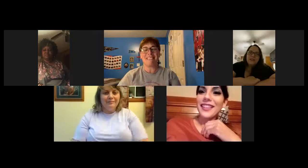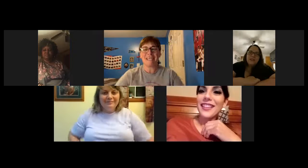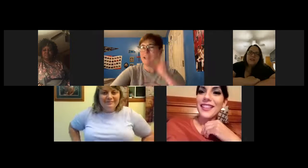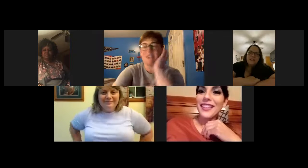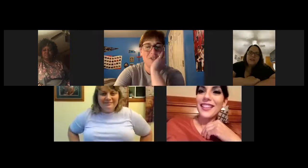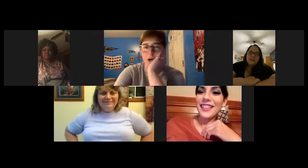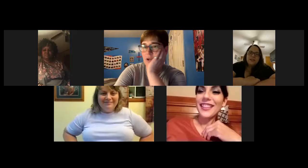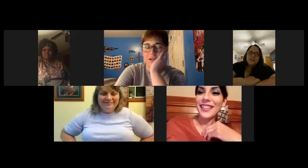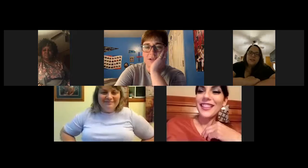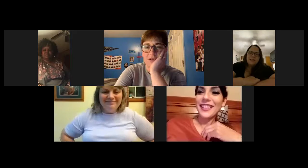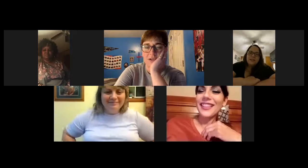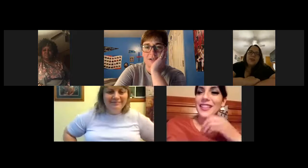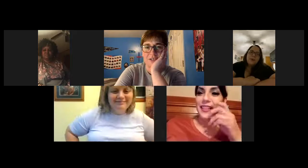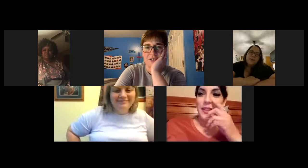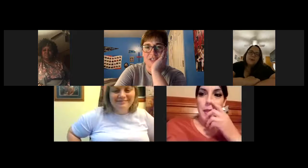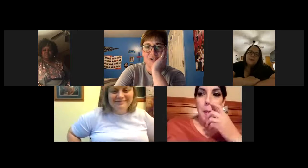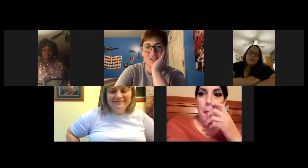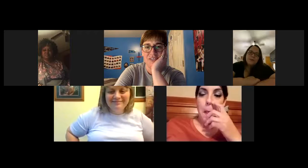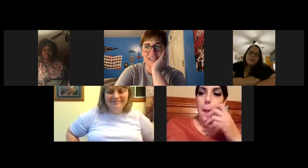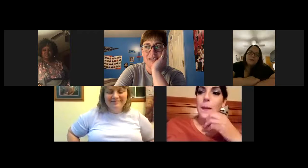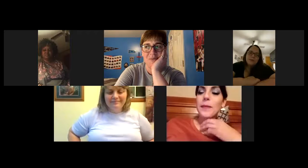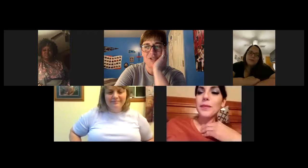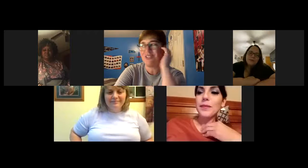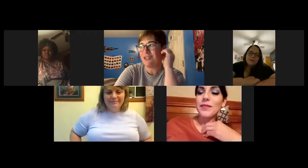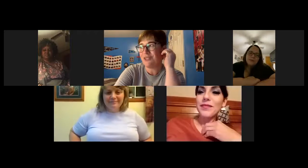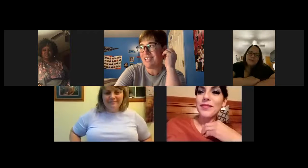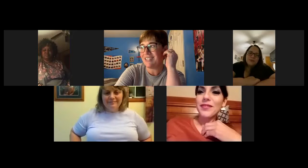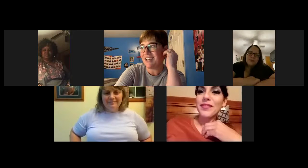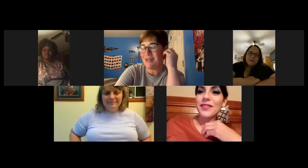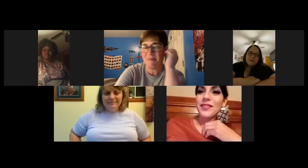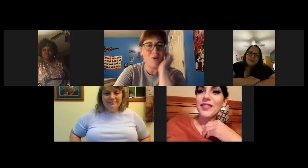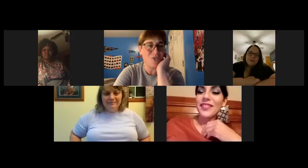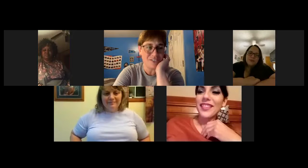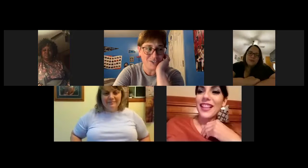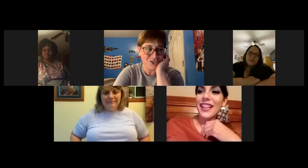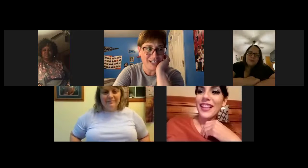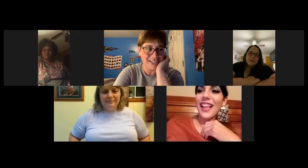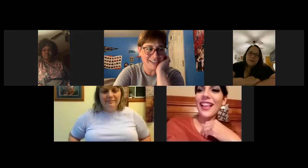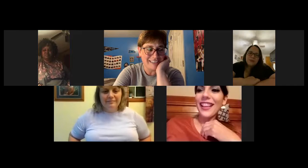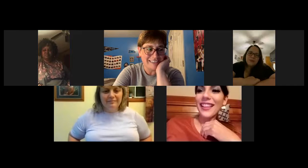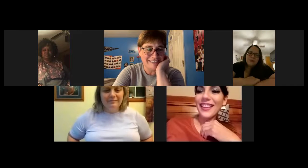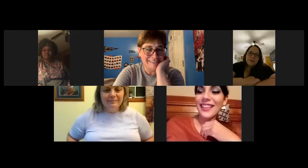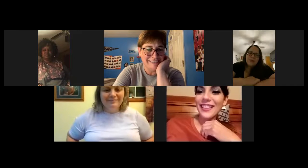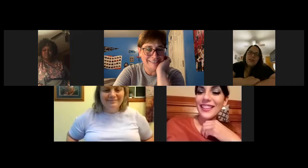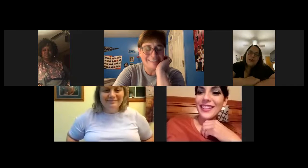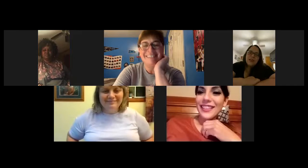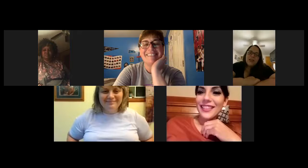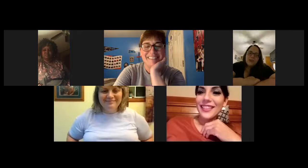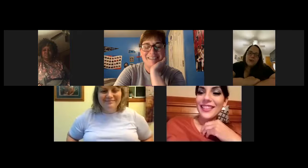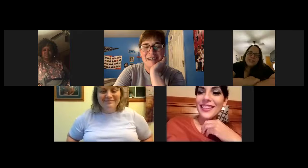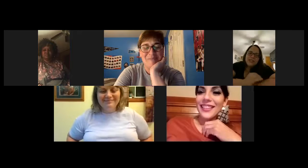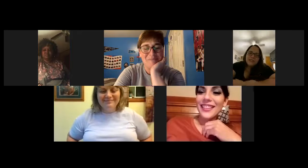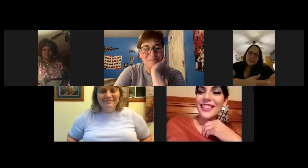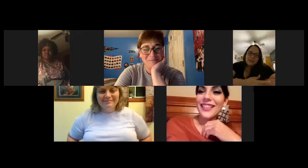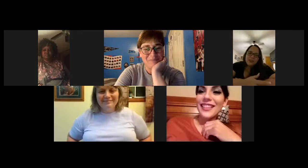what he said. And I was sitting there going, did you just say temperature? Did you say time? Oh, goodness, Jake. So,